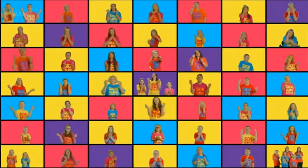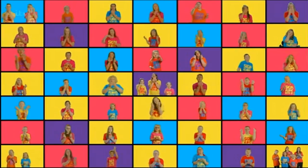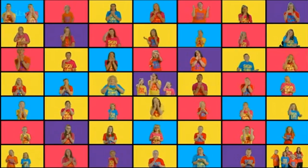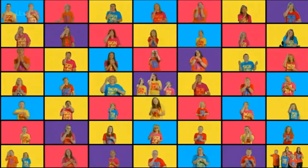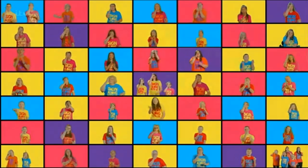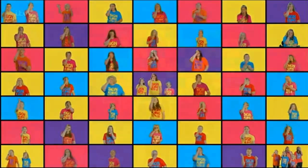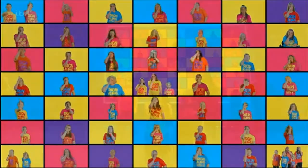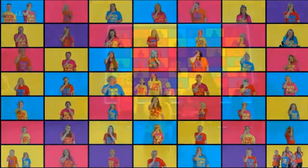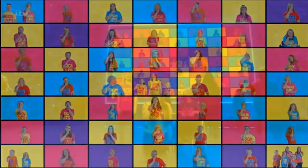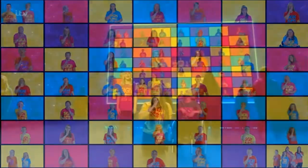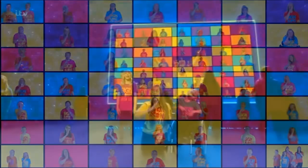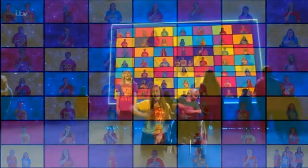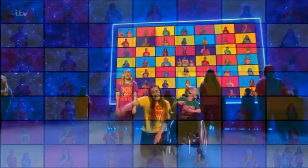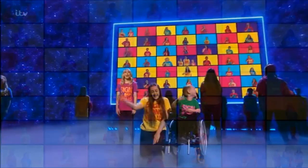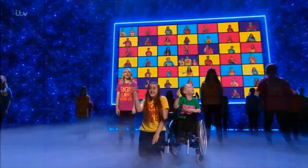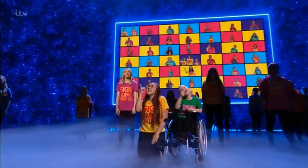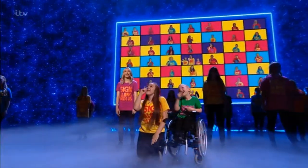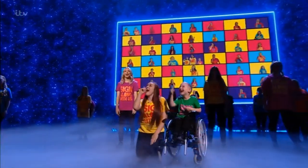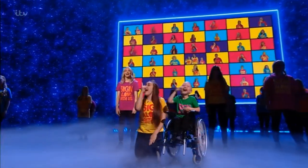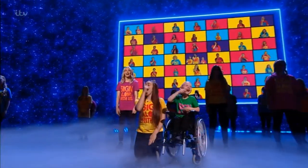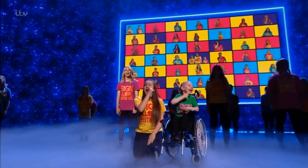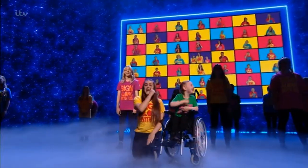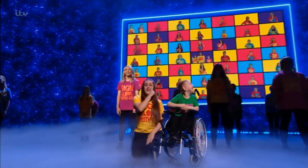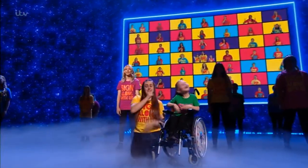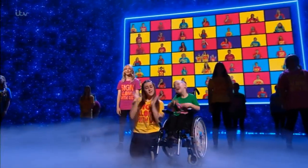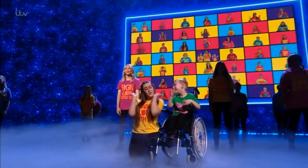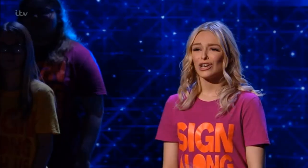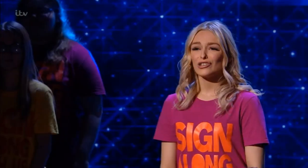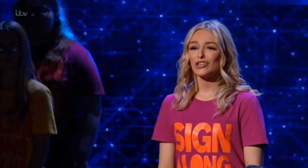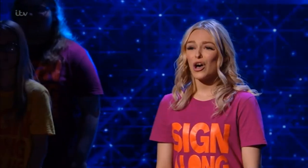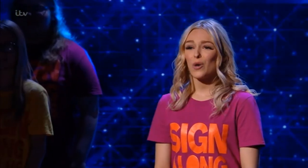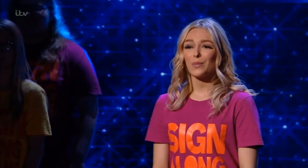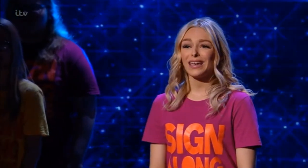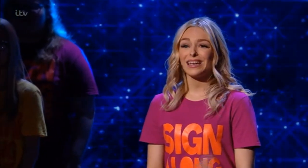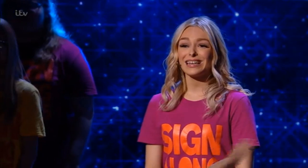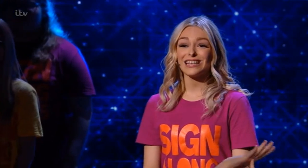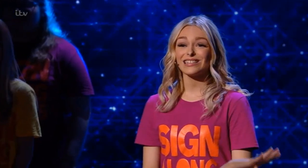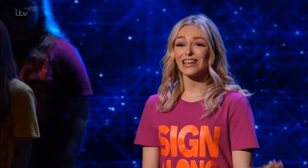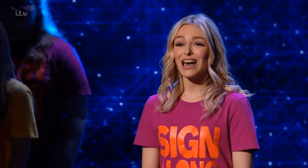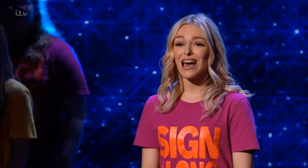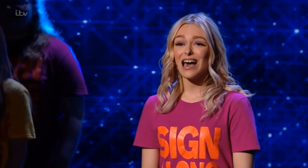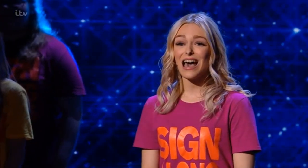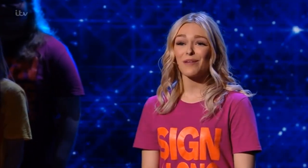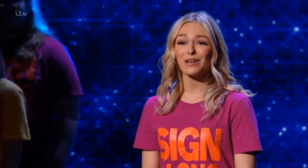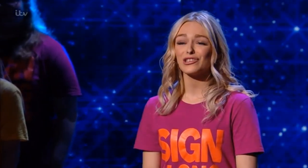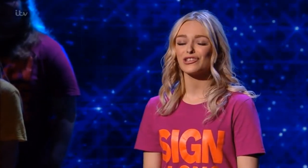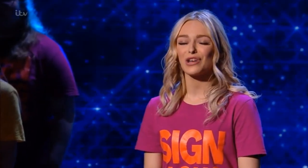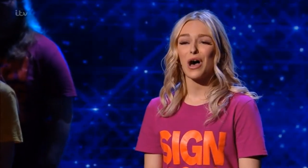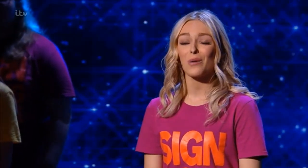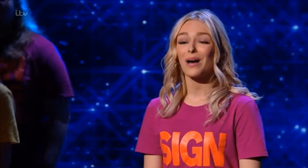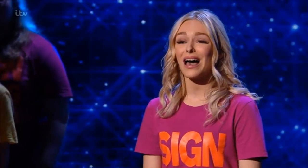The sad eyes. Don't be discouraged, oh,